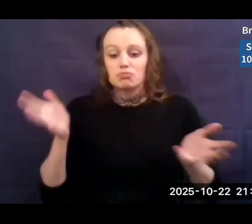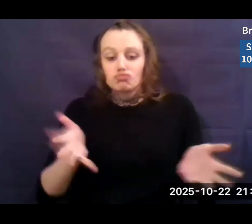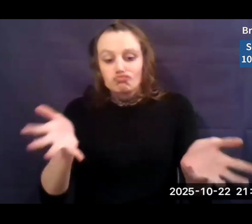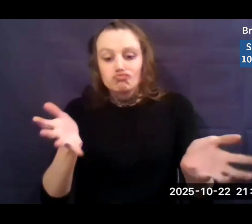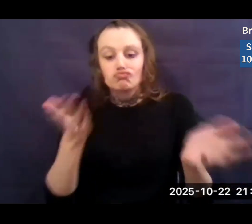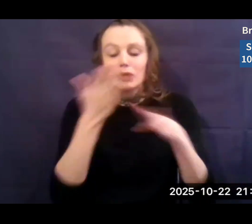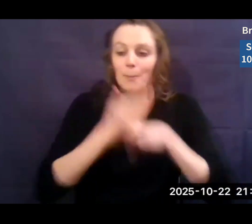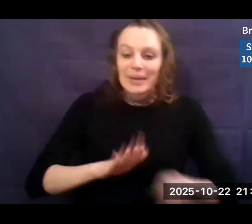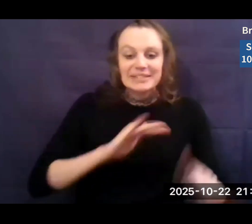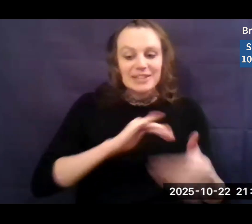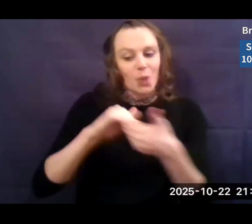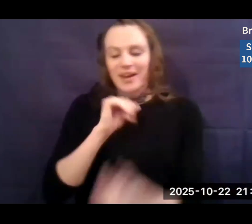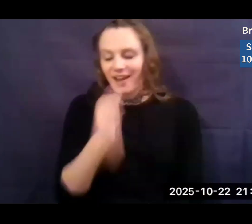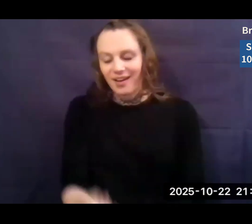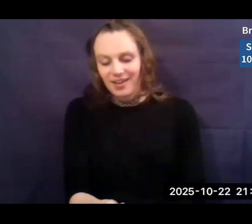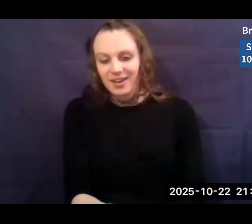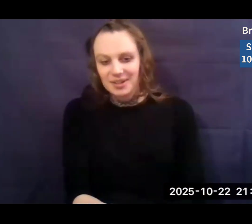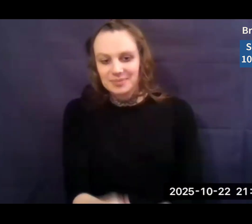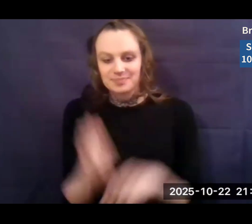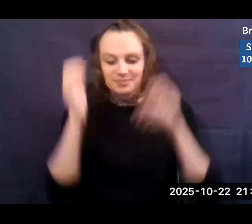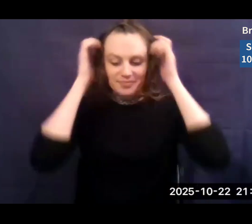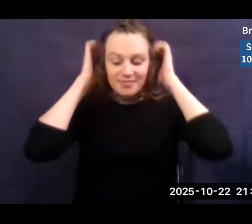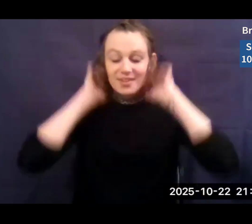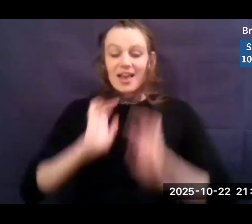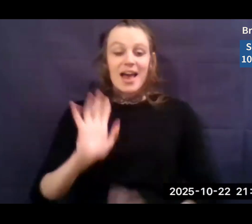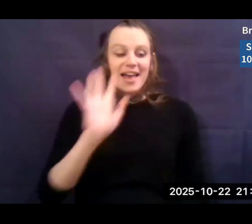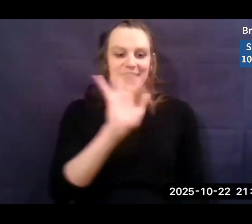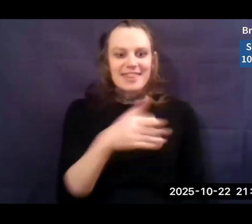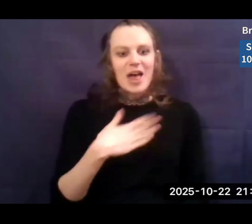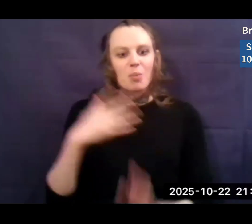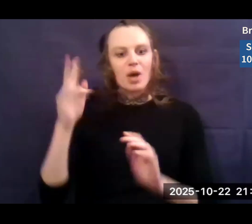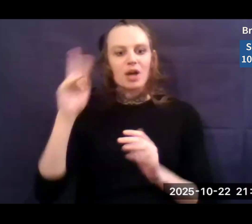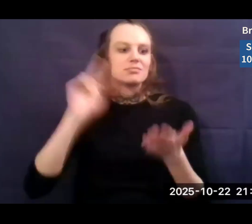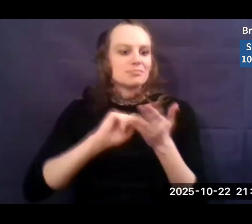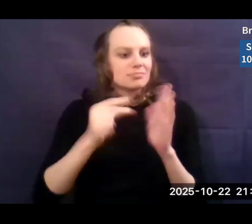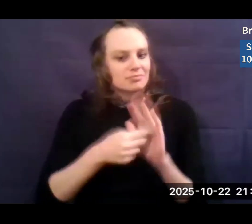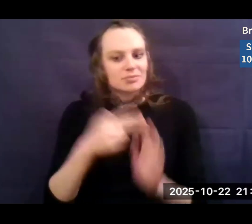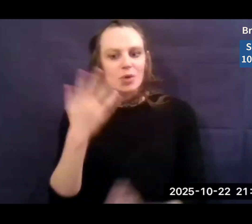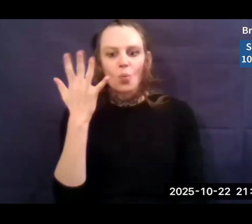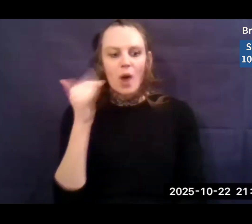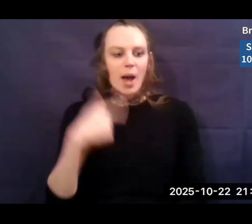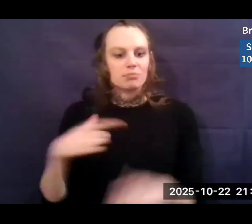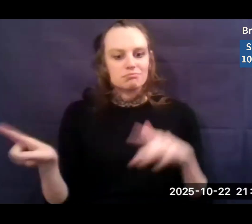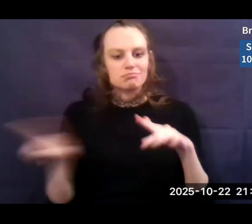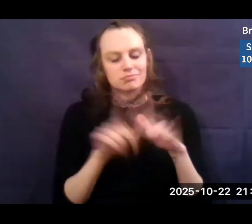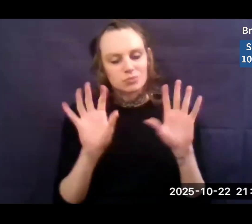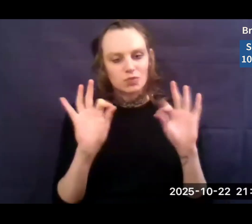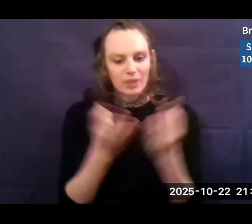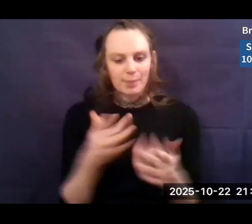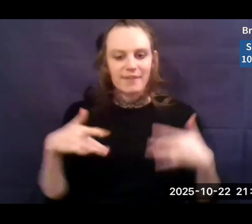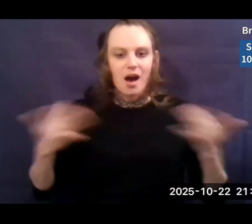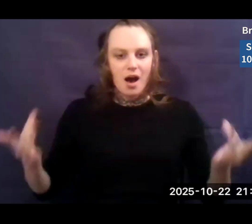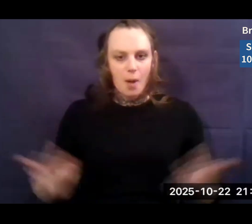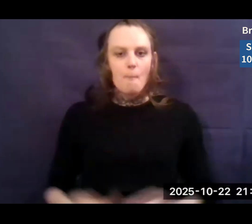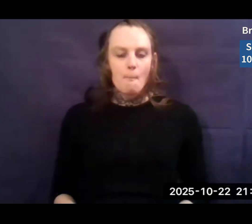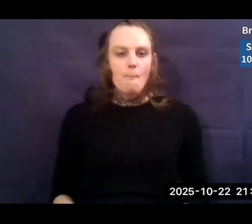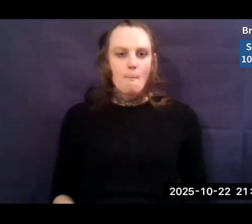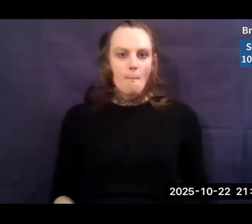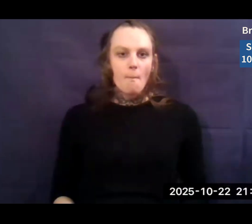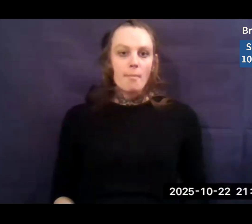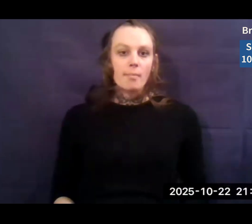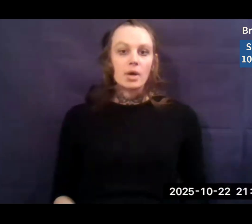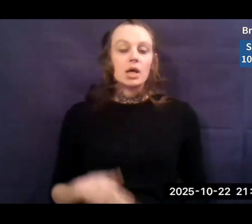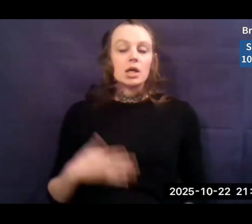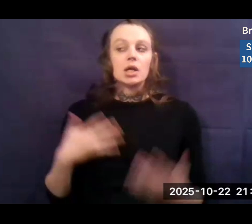harmony and my primary purpose for being with my family. So and I can take